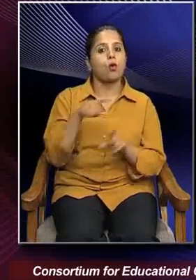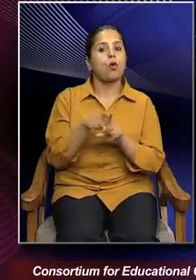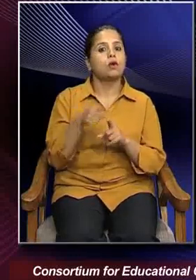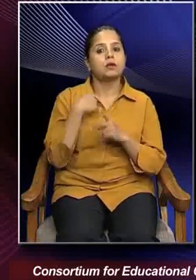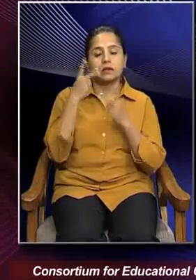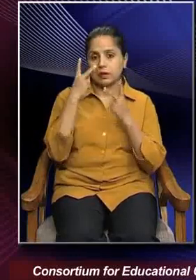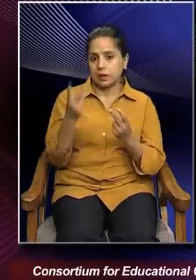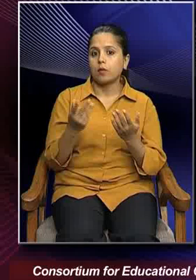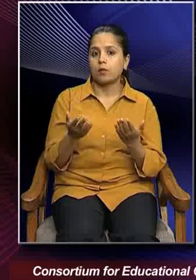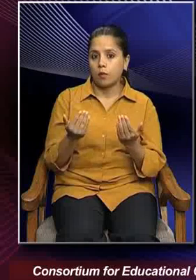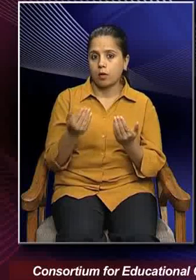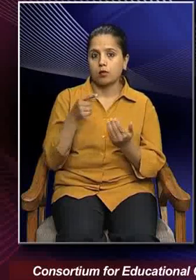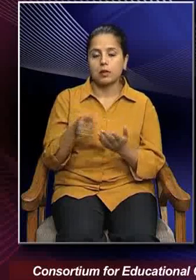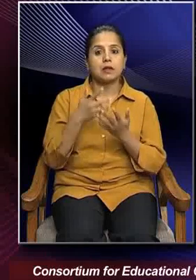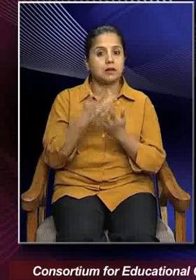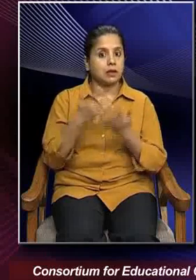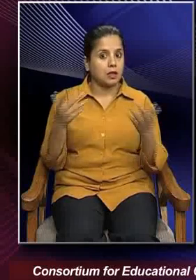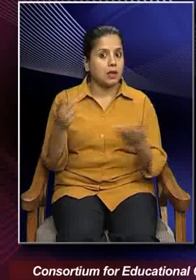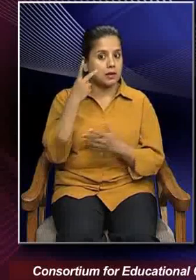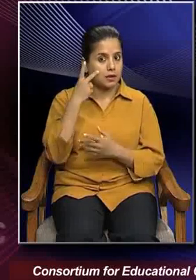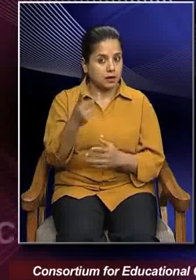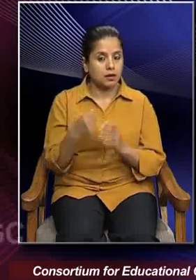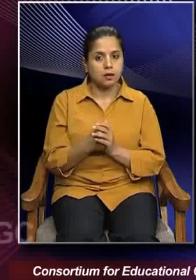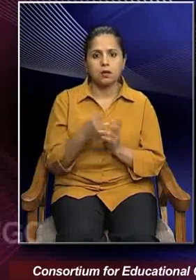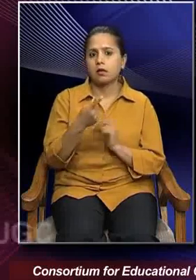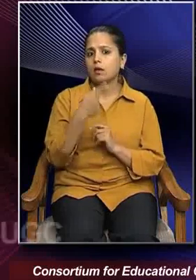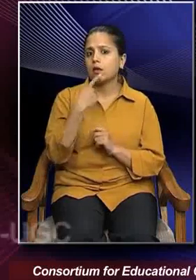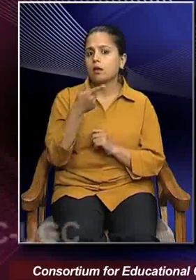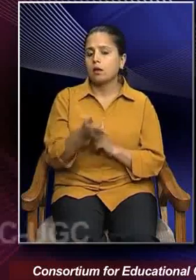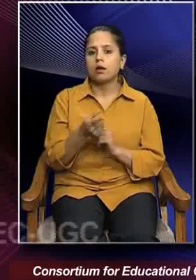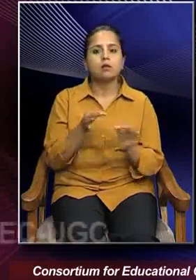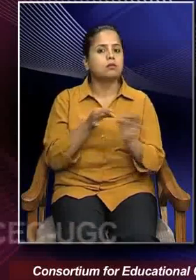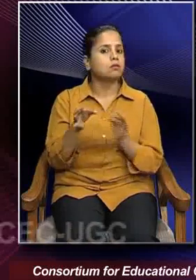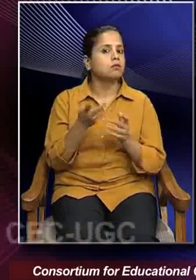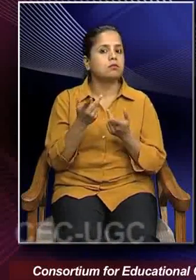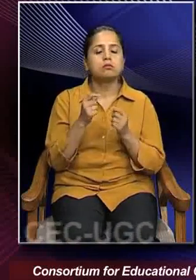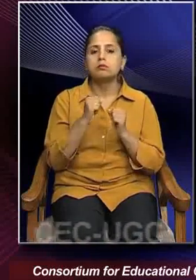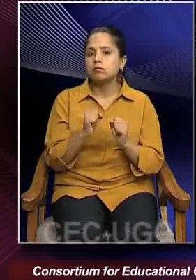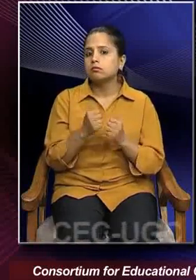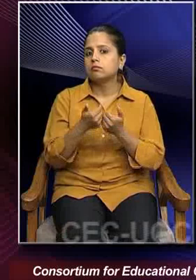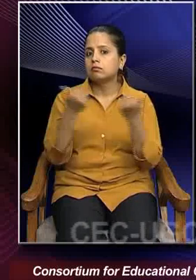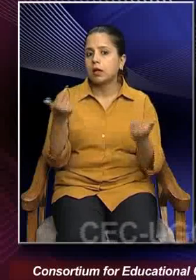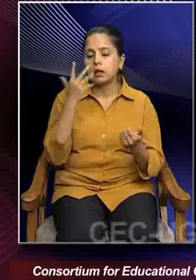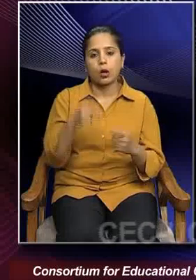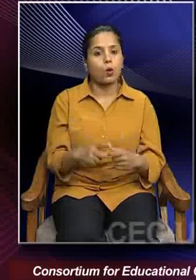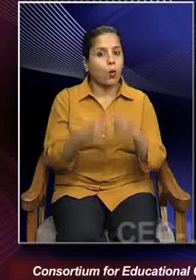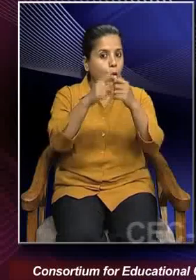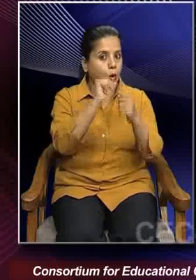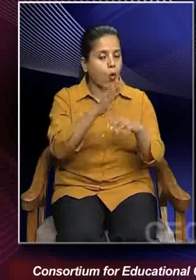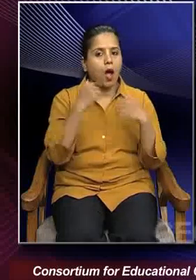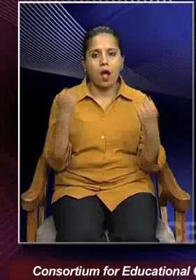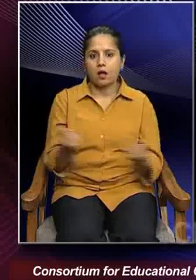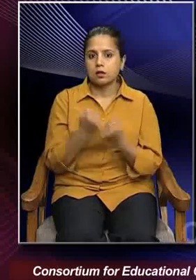here that even the substance, it cannot be defined apart from the qualities or